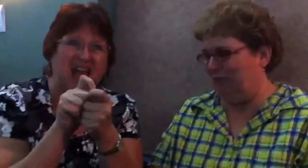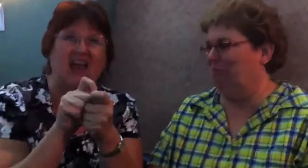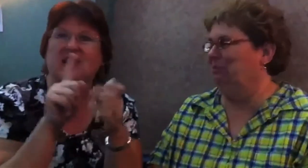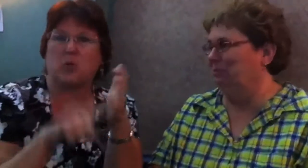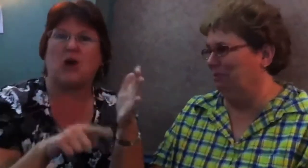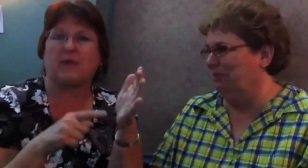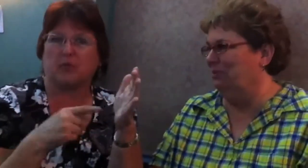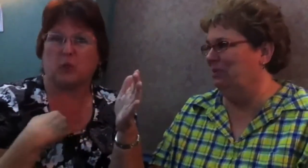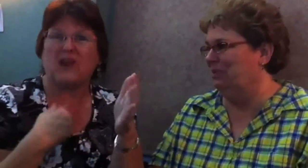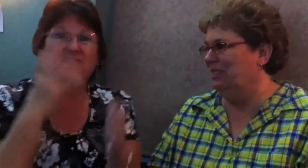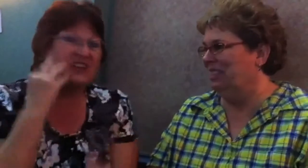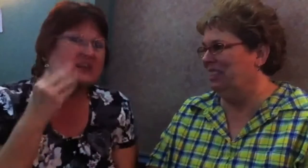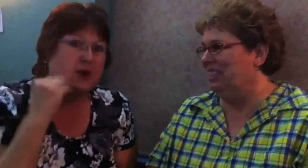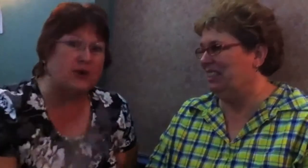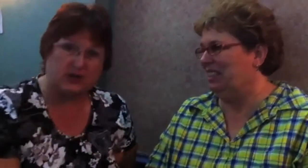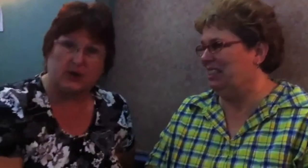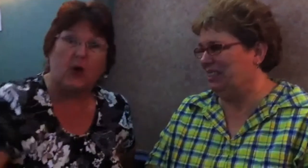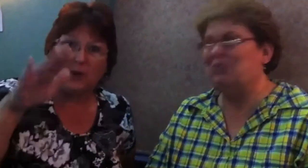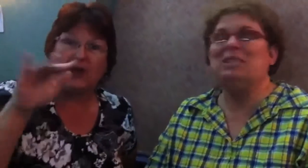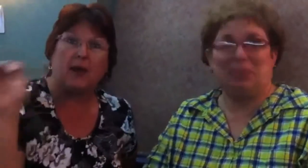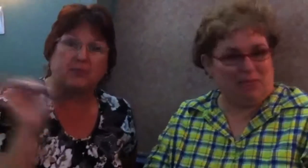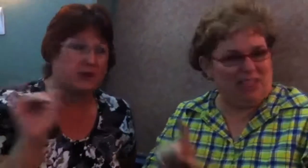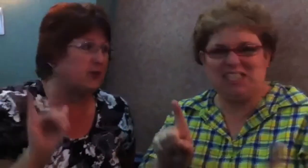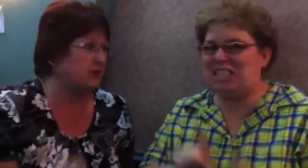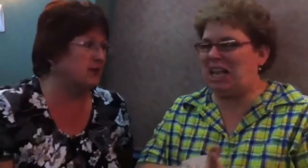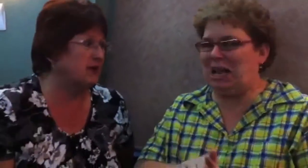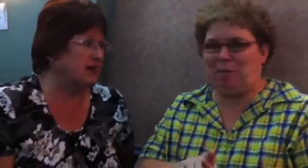exactly what we've experienced growing up, too. The